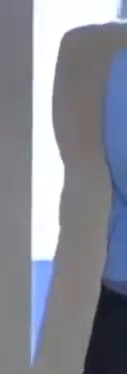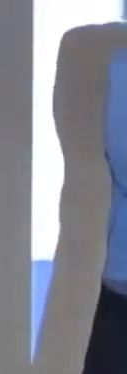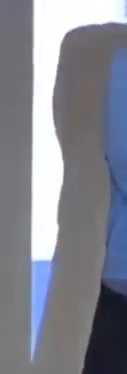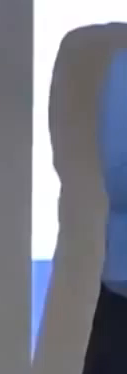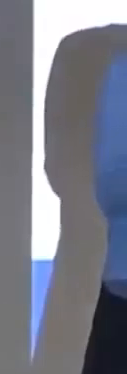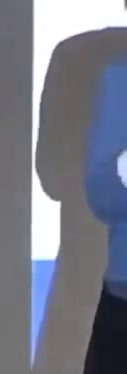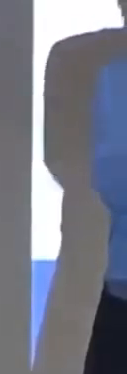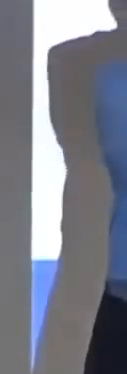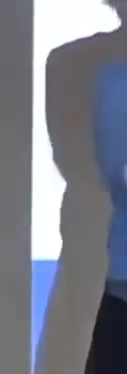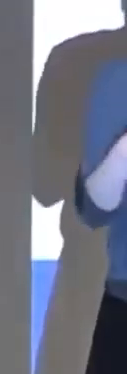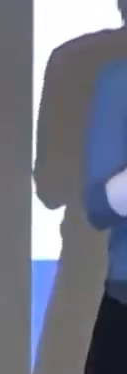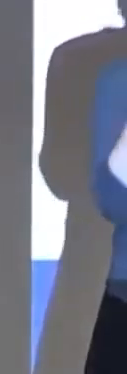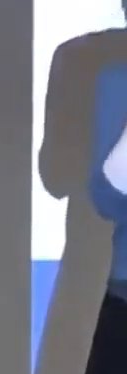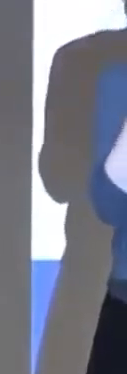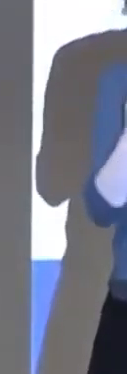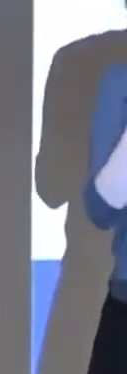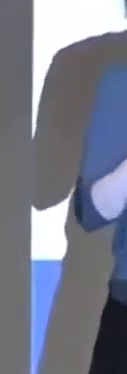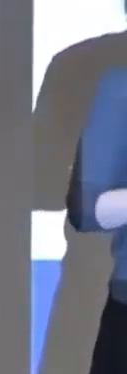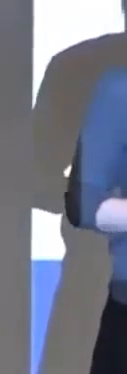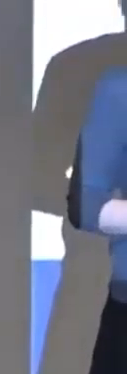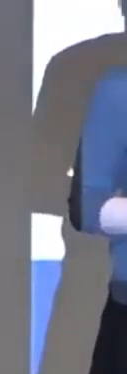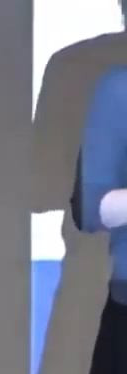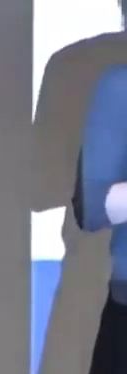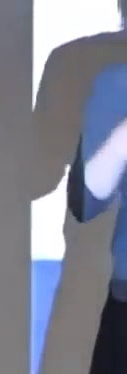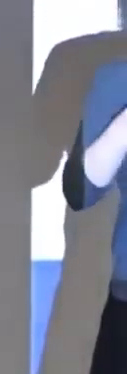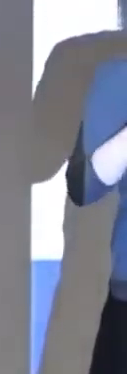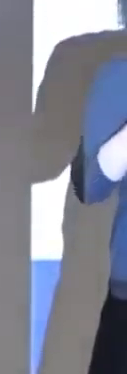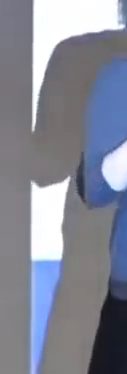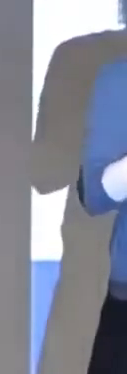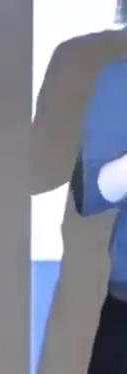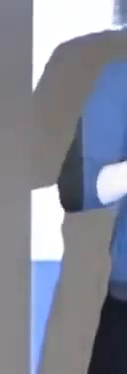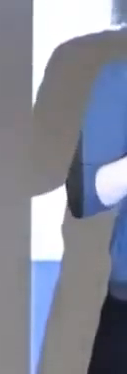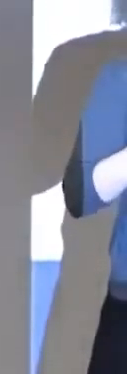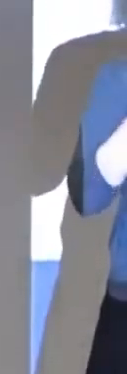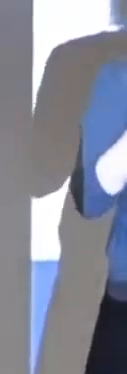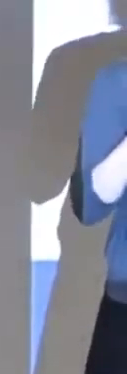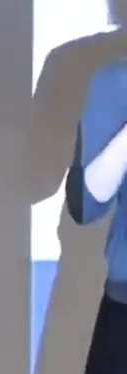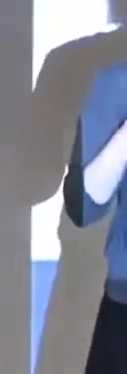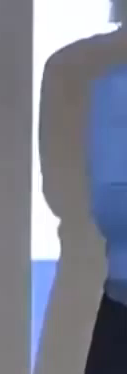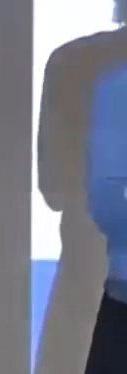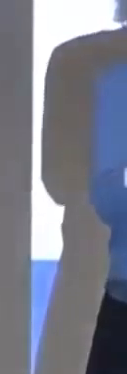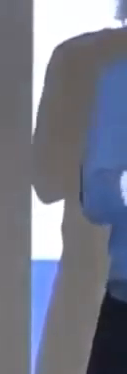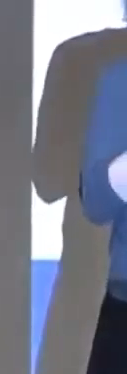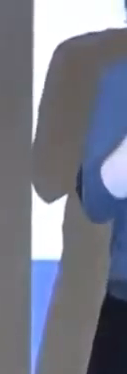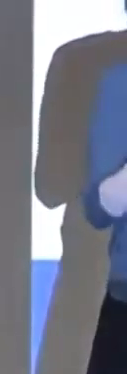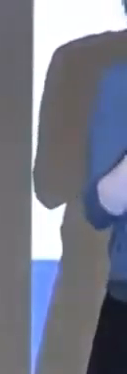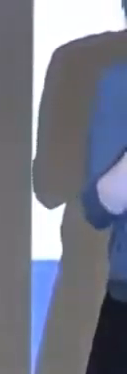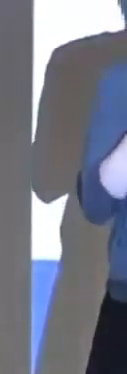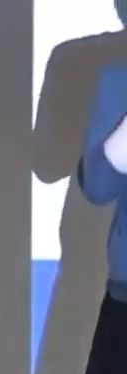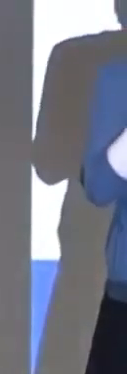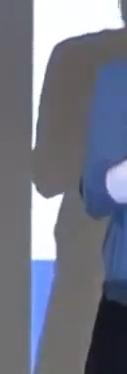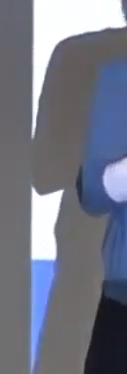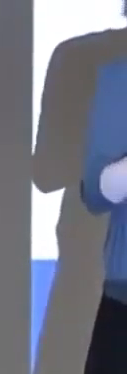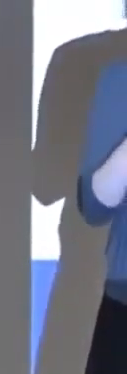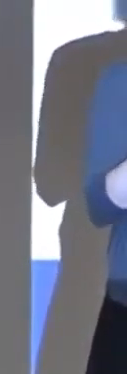ideas. Move from one session to another. Open space is about taking advantage of every opportunity to engage in